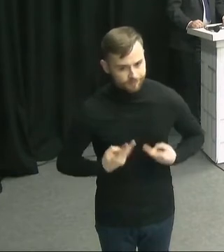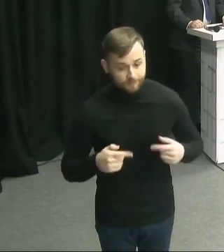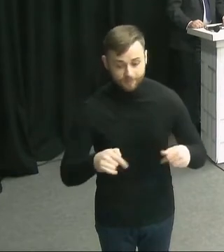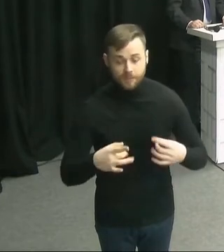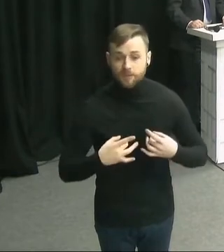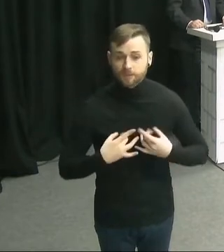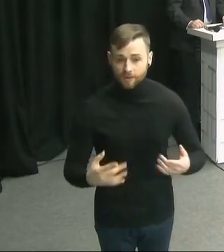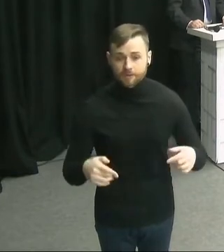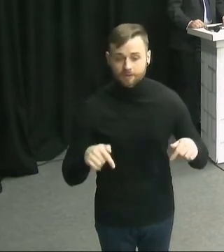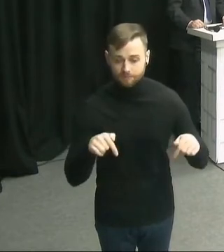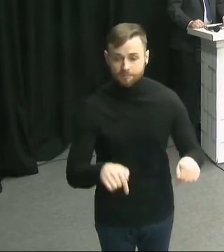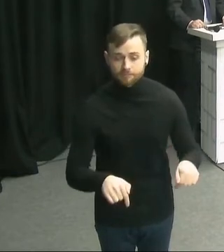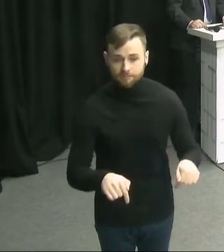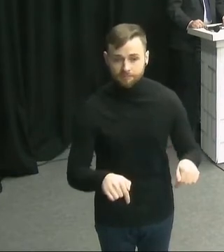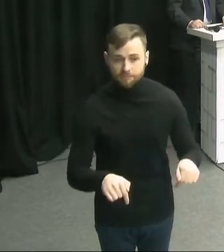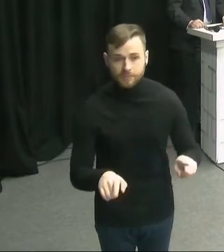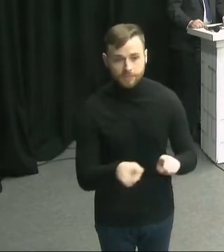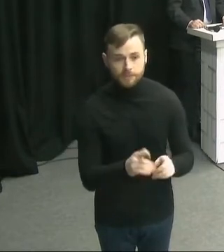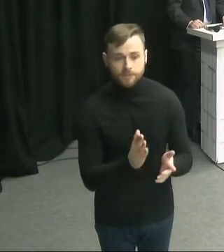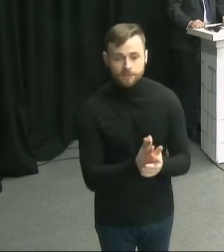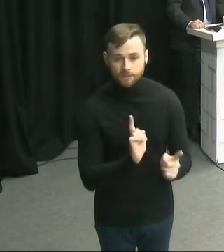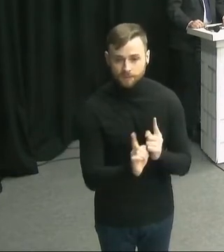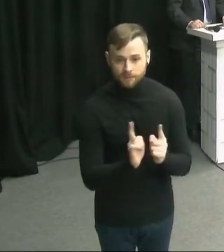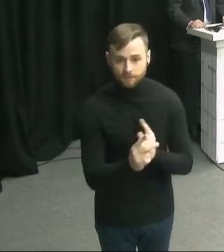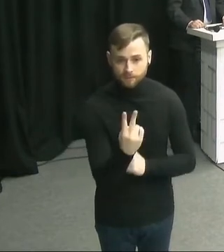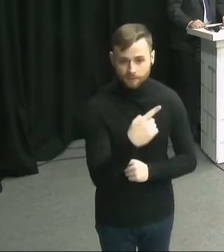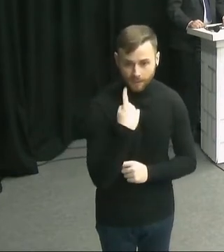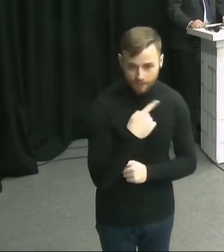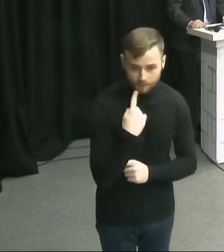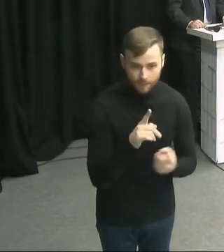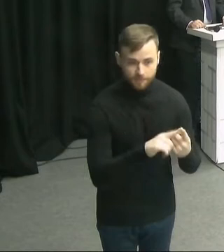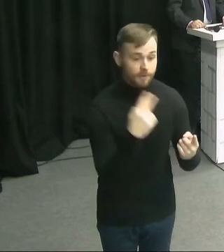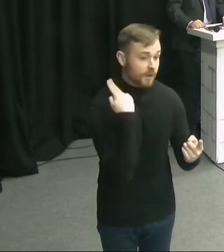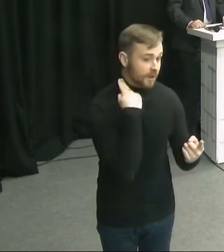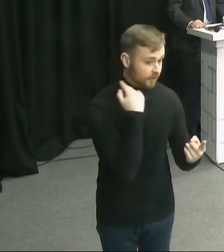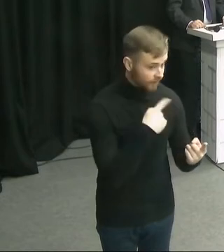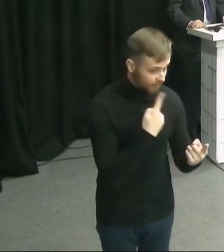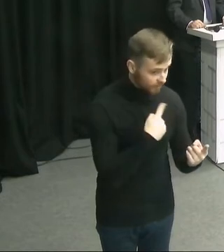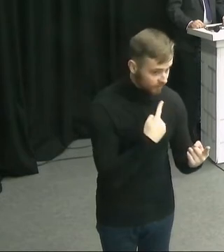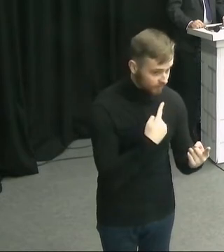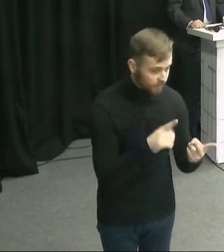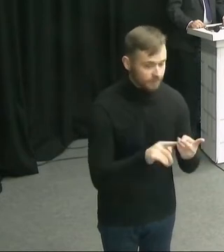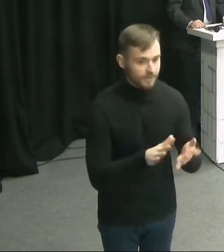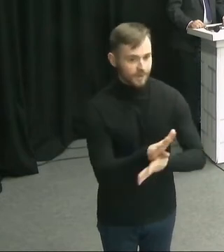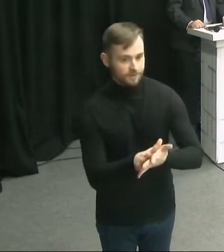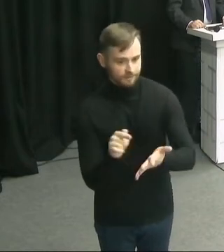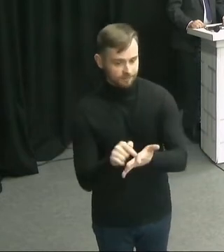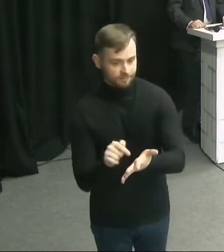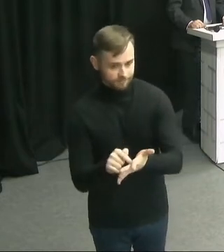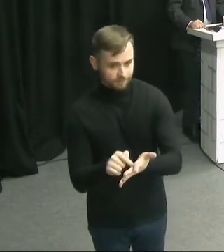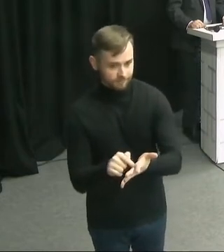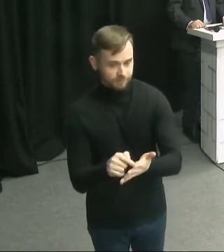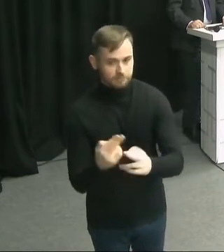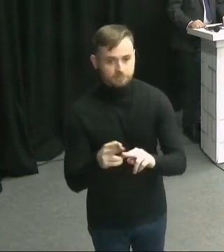I'm happy to tell you that this event is also interpreted into two languages, English and sign